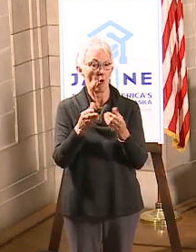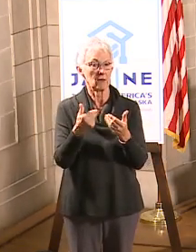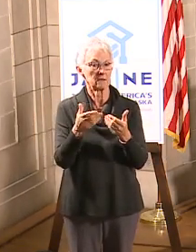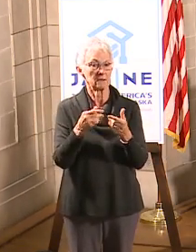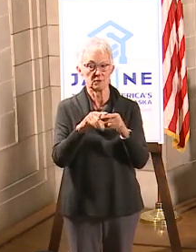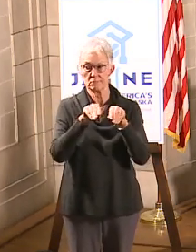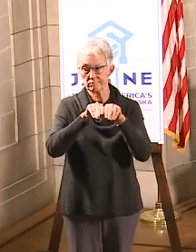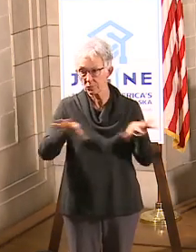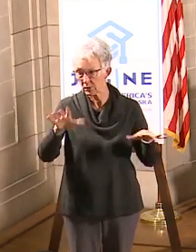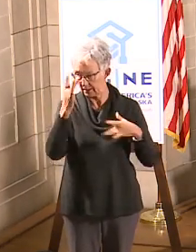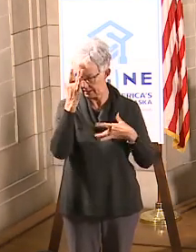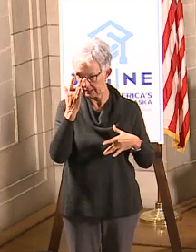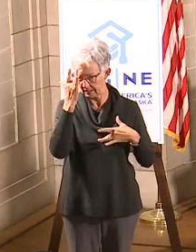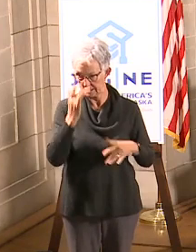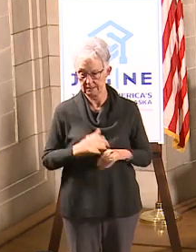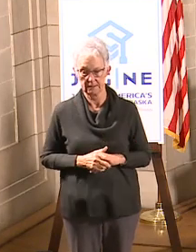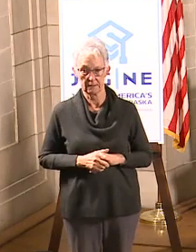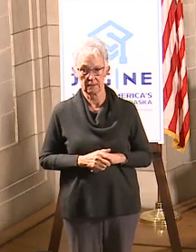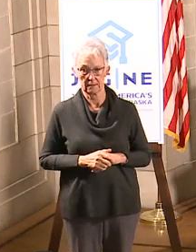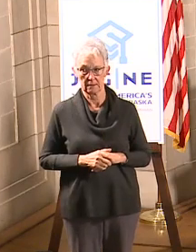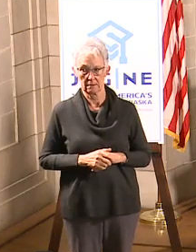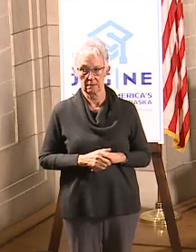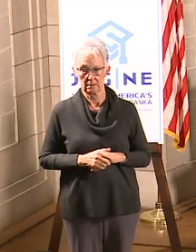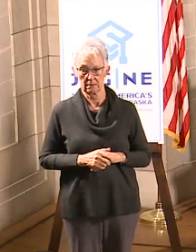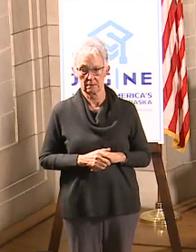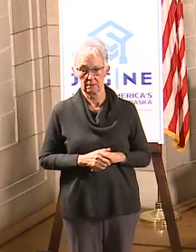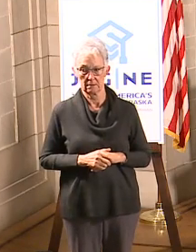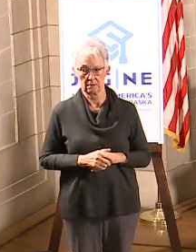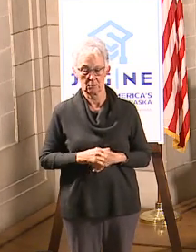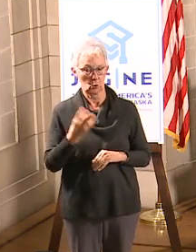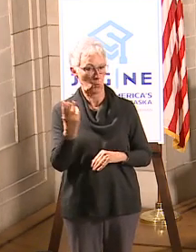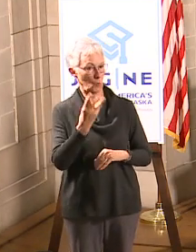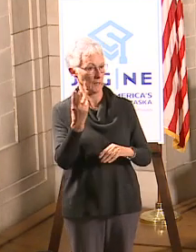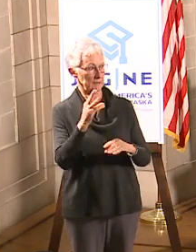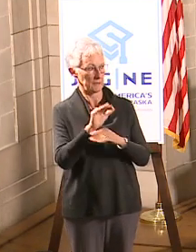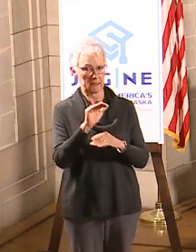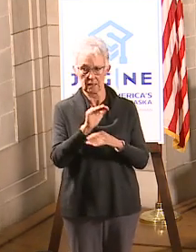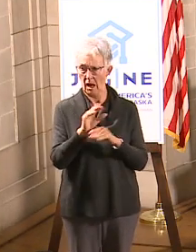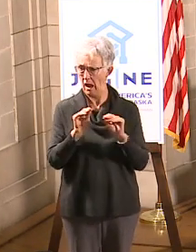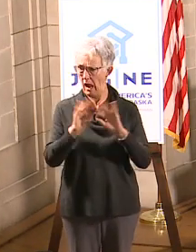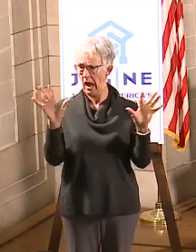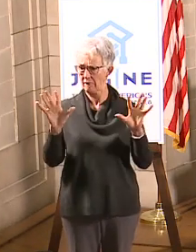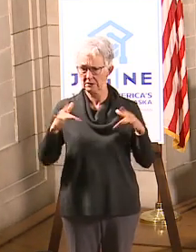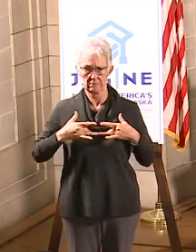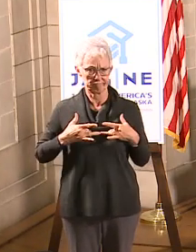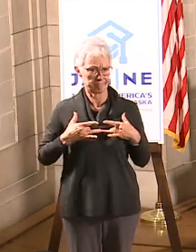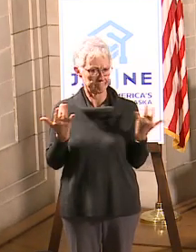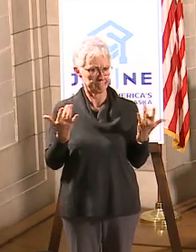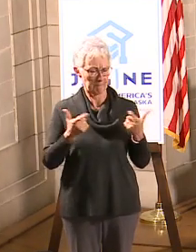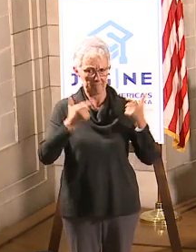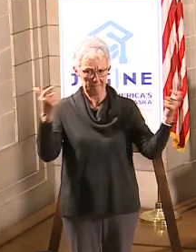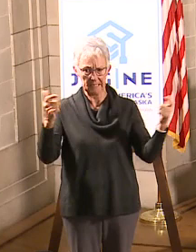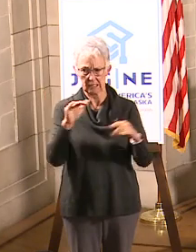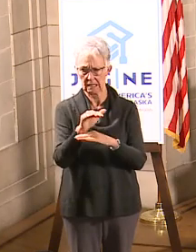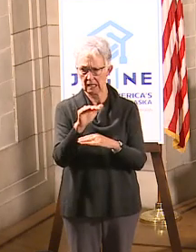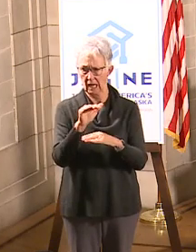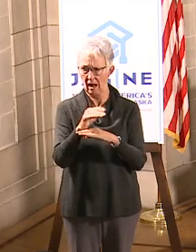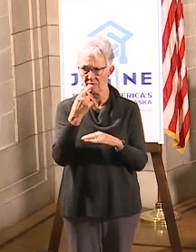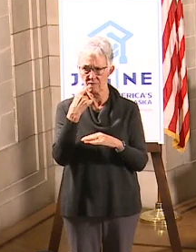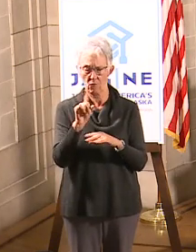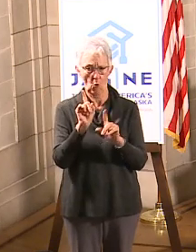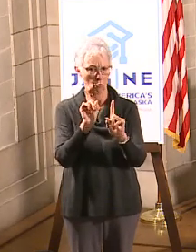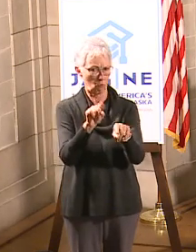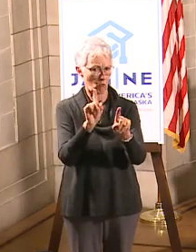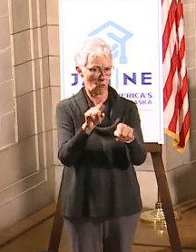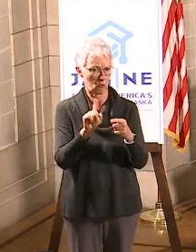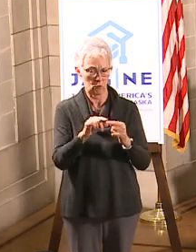anymore, but apparently Wednesday night is a big night to go out to the bars. It's actually the biggest night in